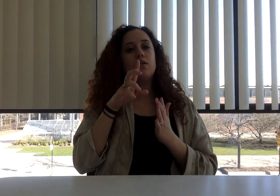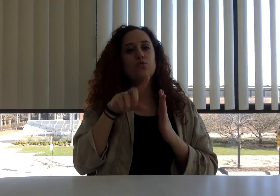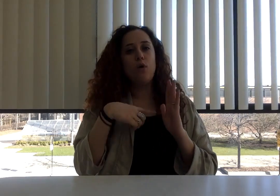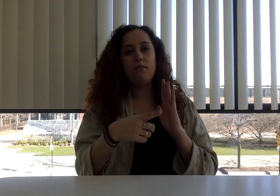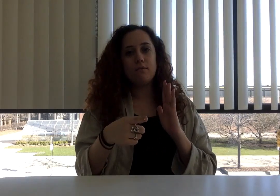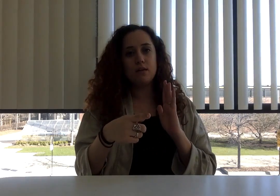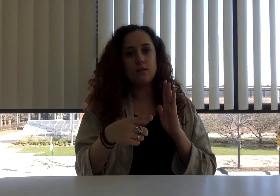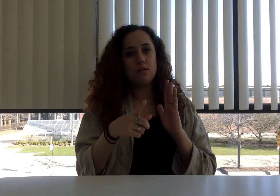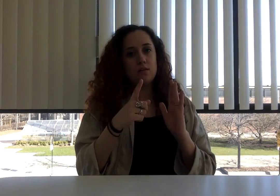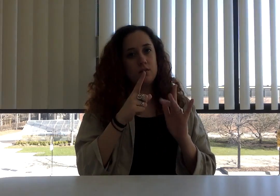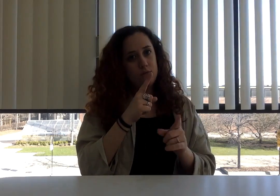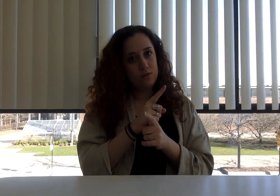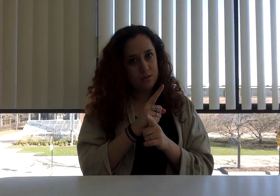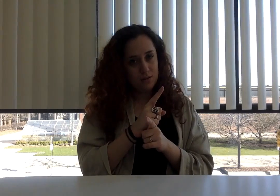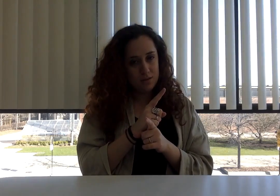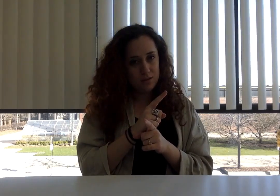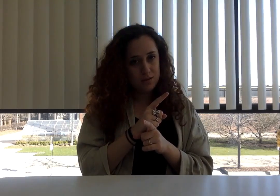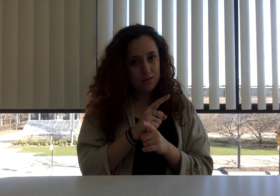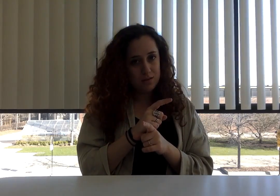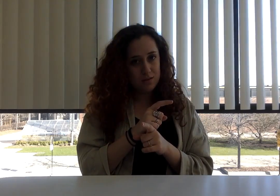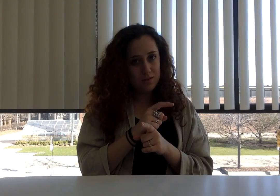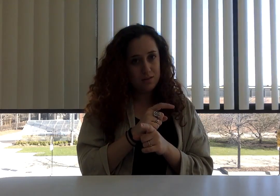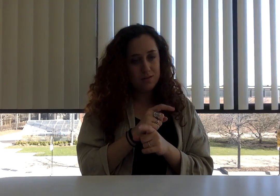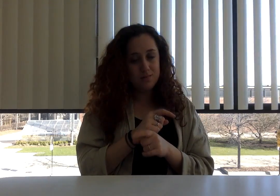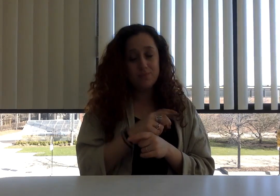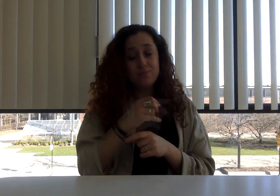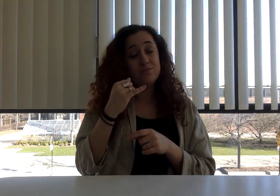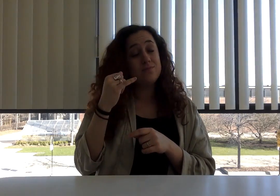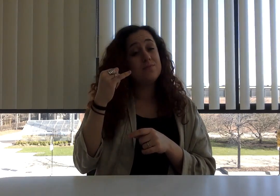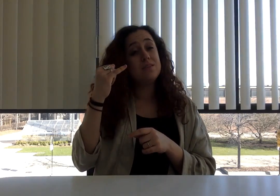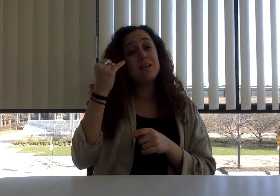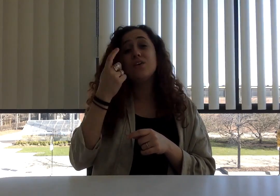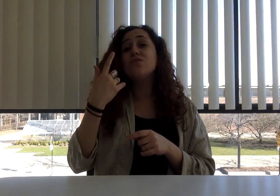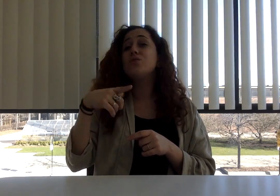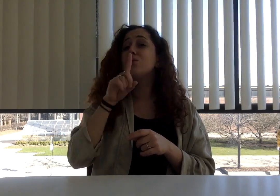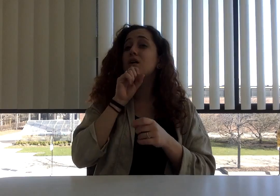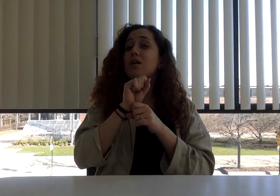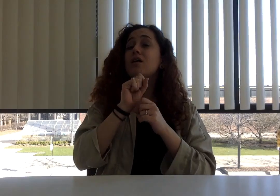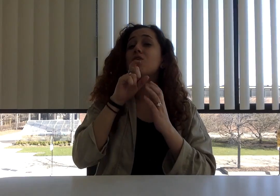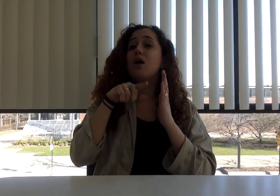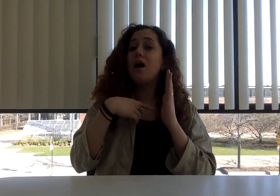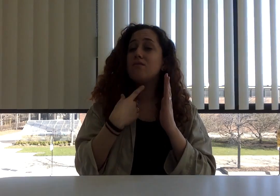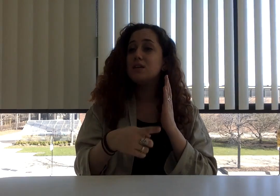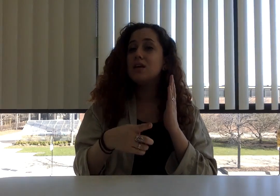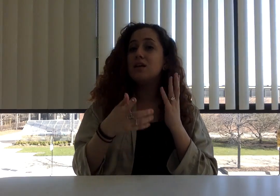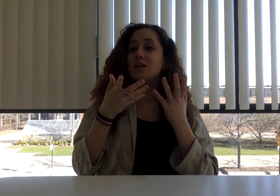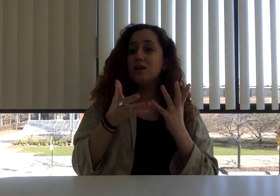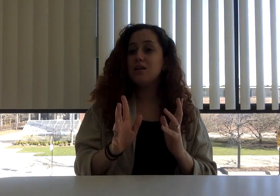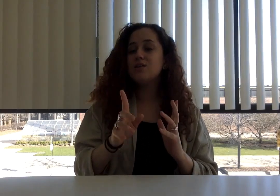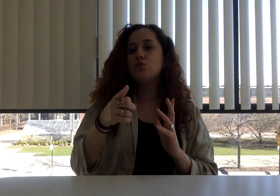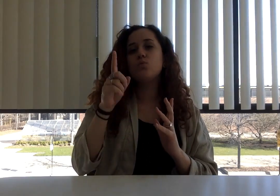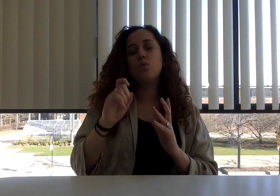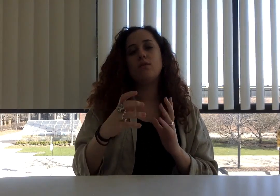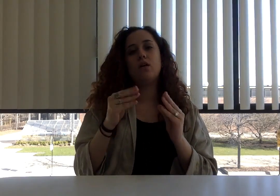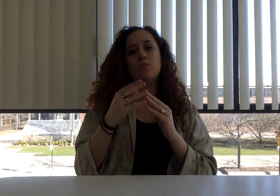Boy, oh boy, would so many people gotten more points had they graphed it. But we intentionally left it open